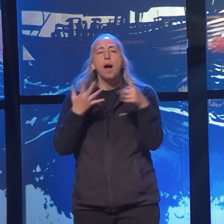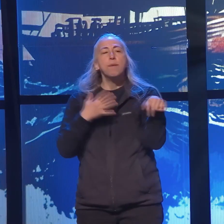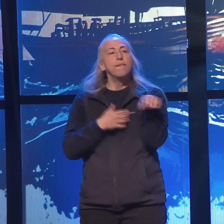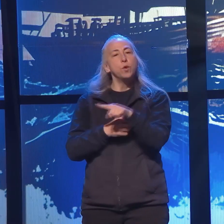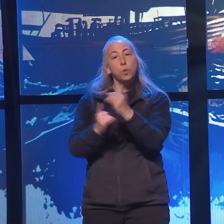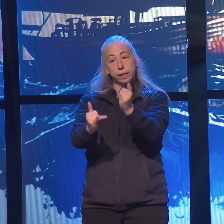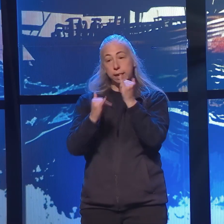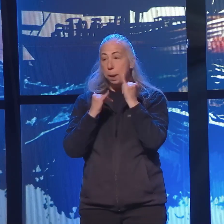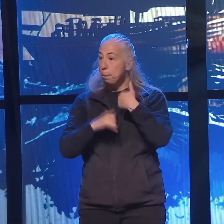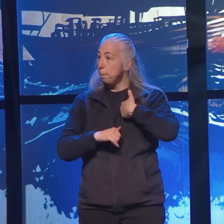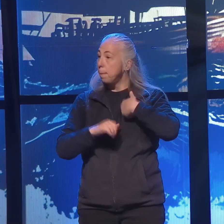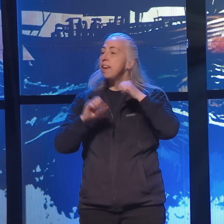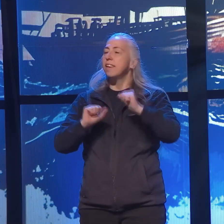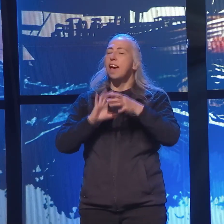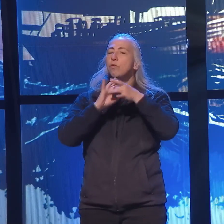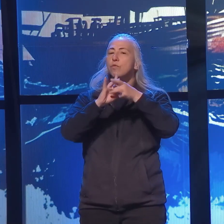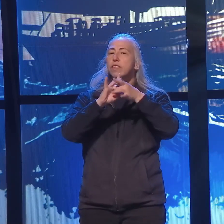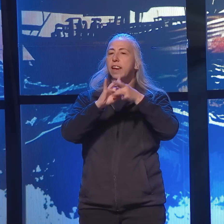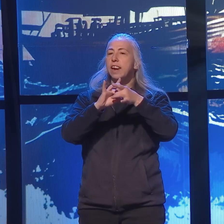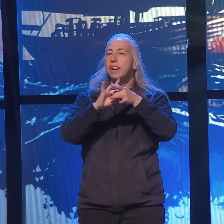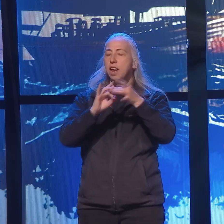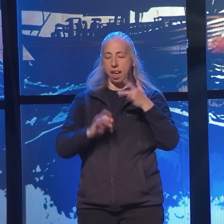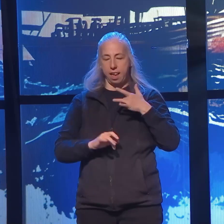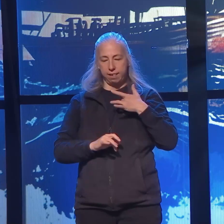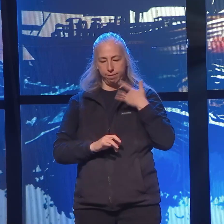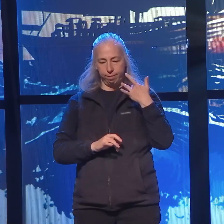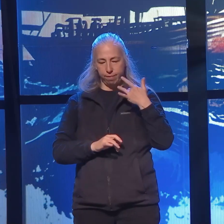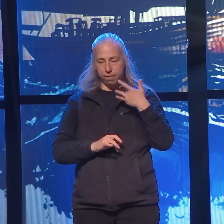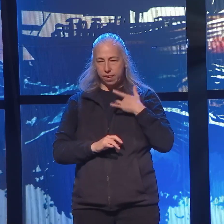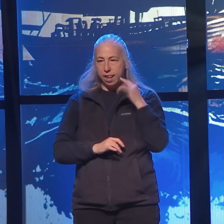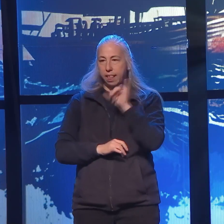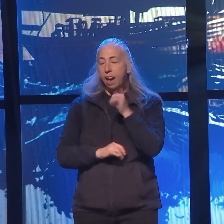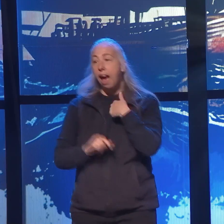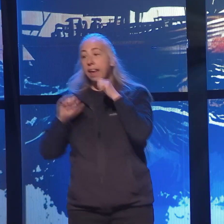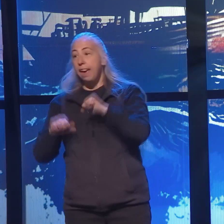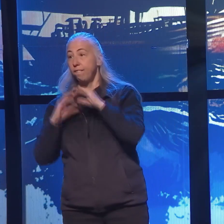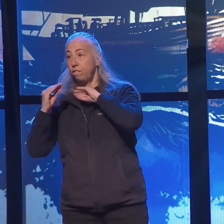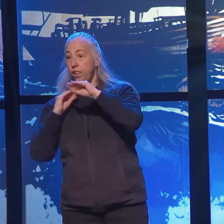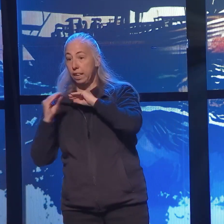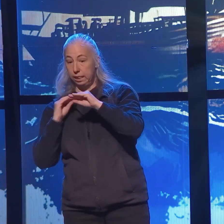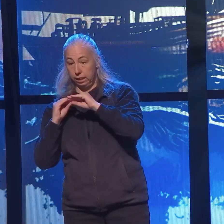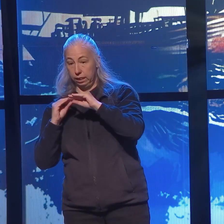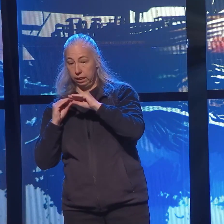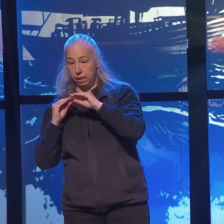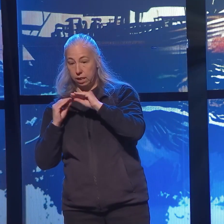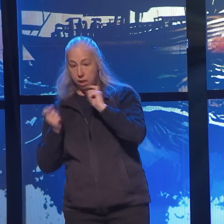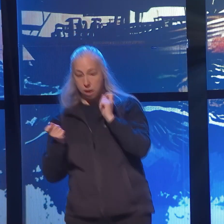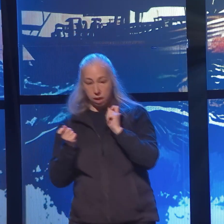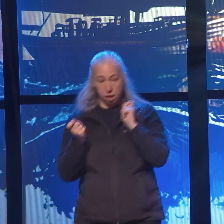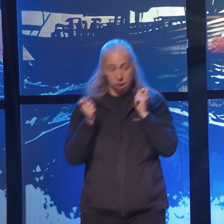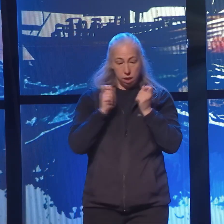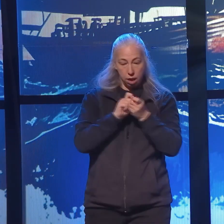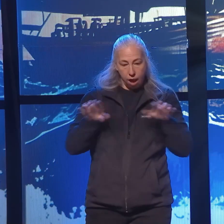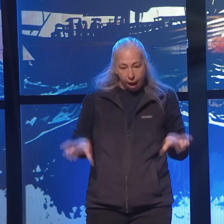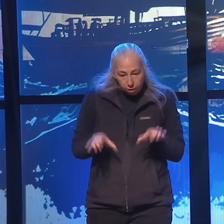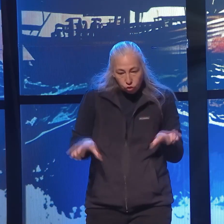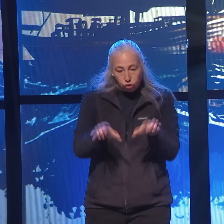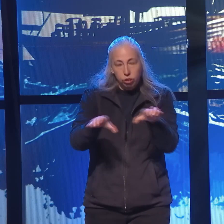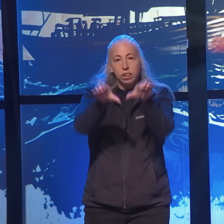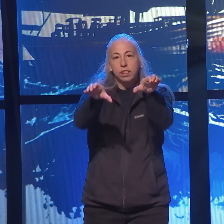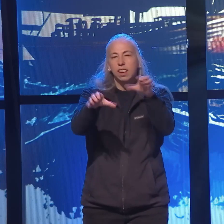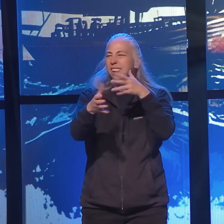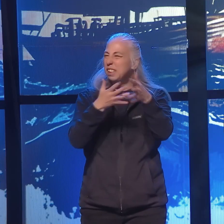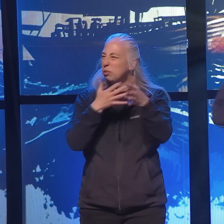can relate to having that feeling that I can fix this, and then going into like action mode, and no matter what